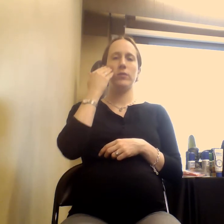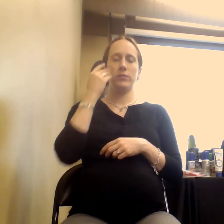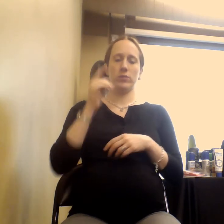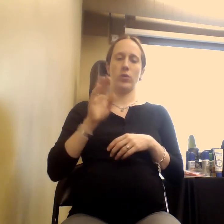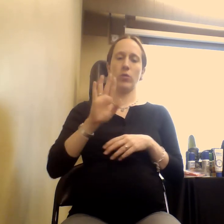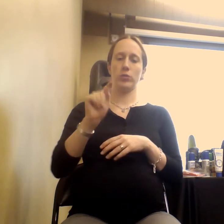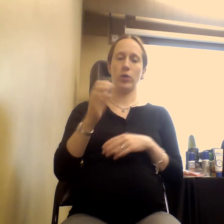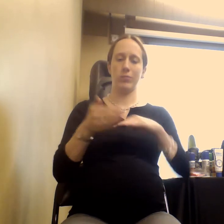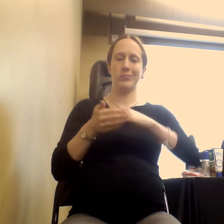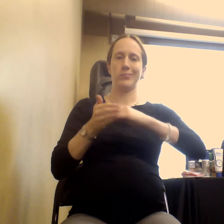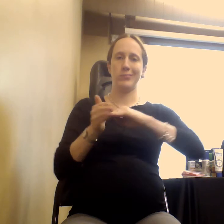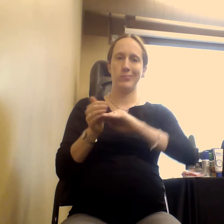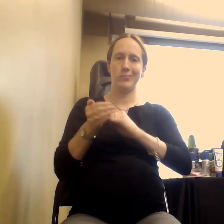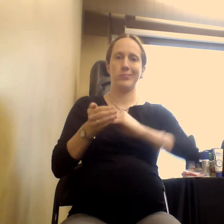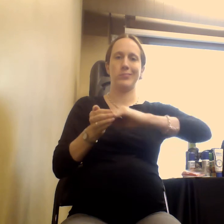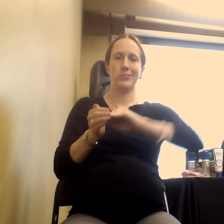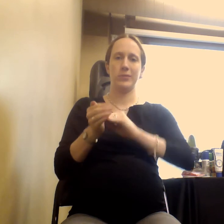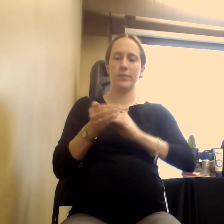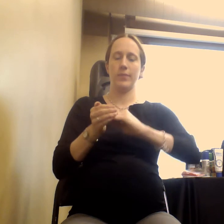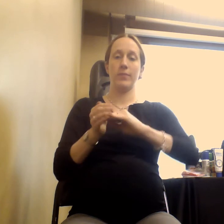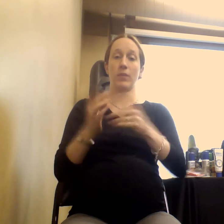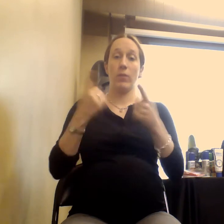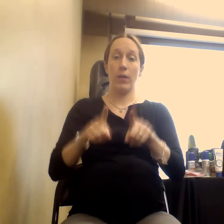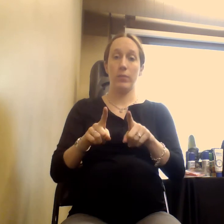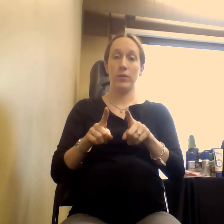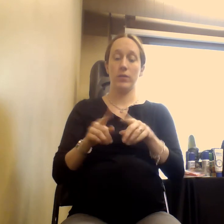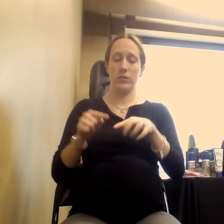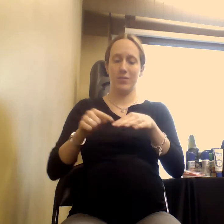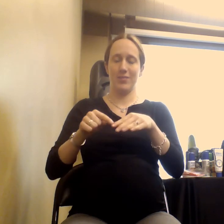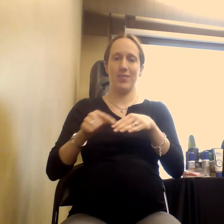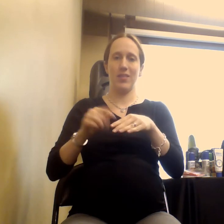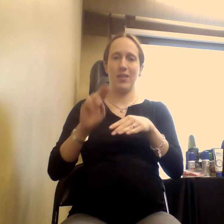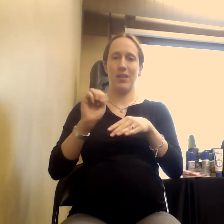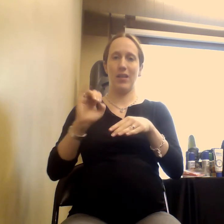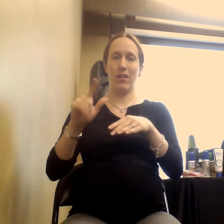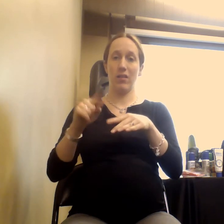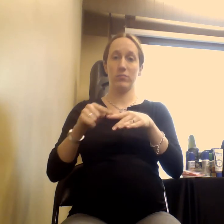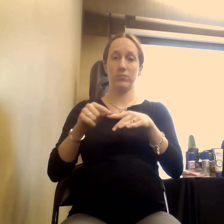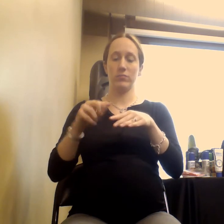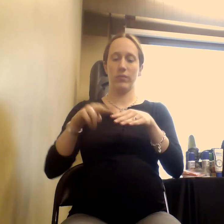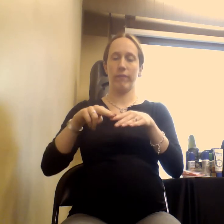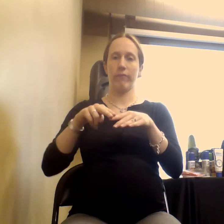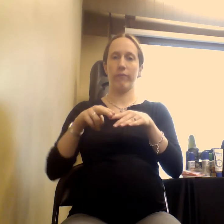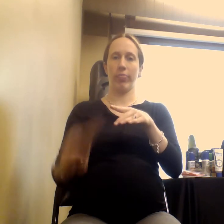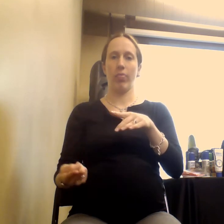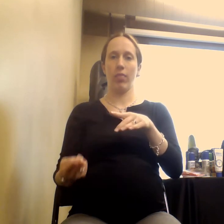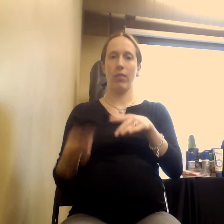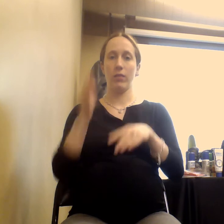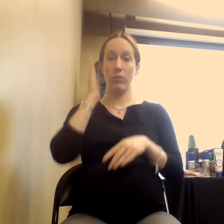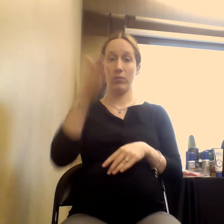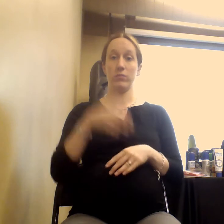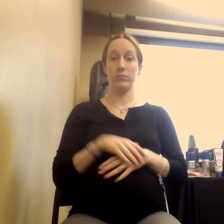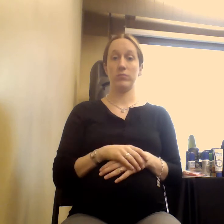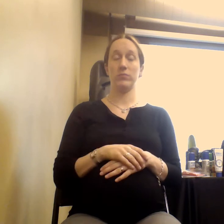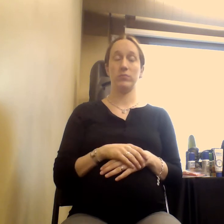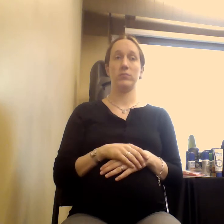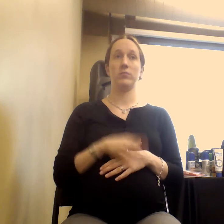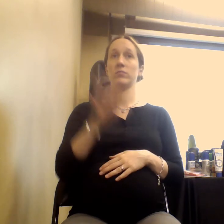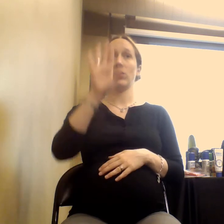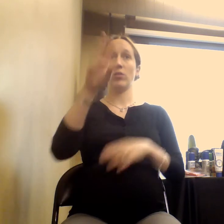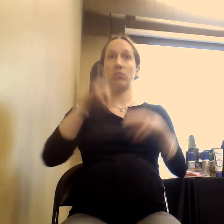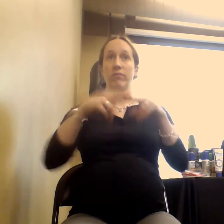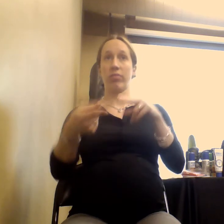that your actual whole nail turns black, and most of the time it falls off. Did yours fall off? Not yet. You still got them?